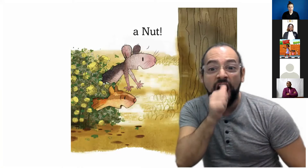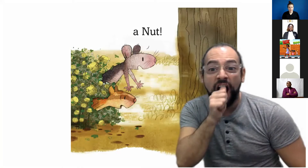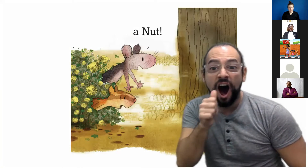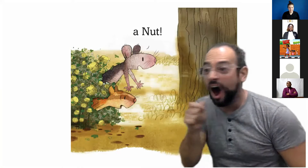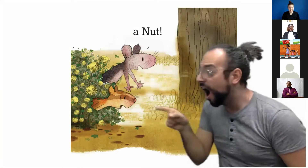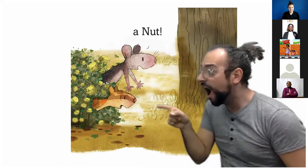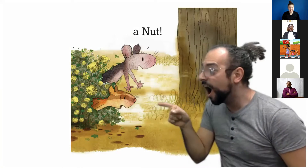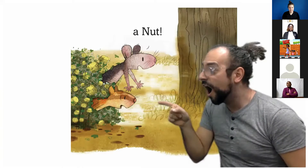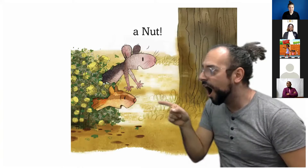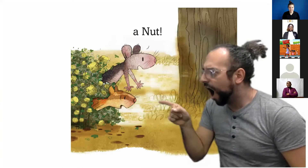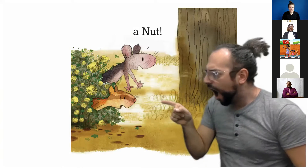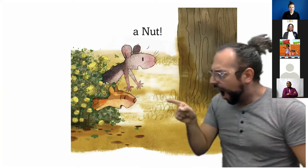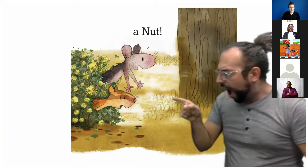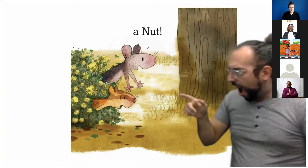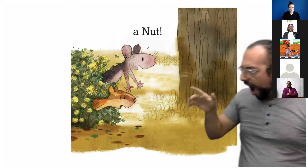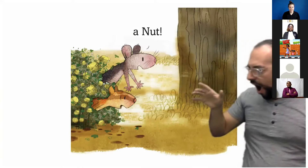a nut.